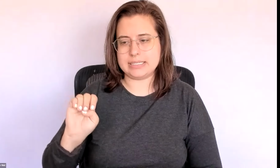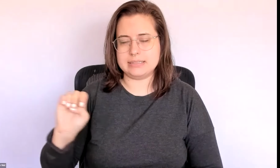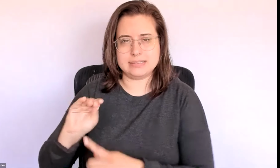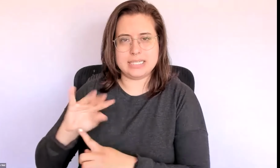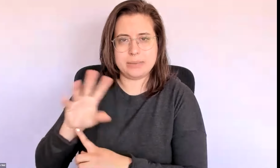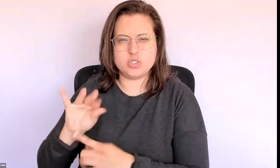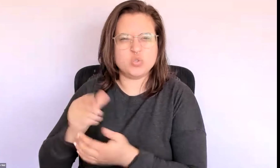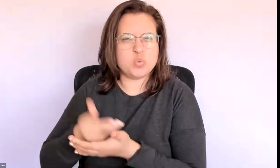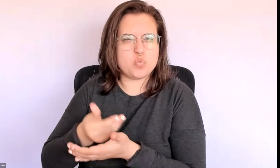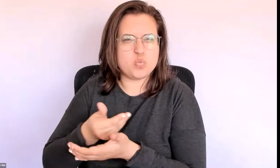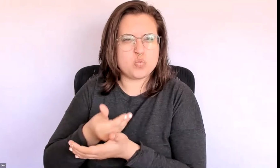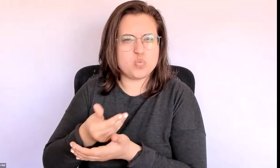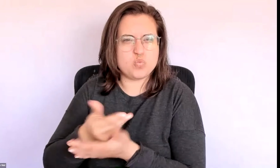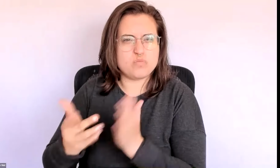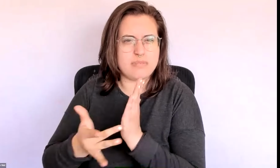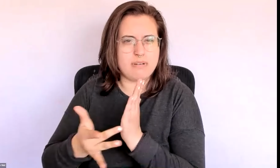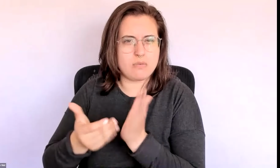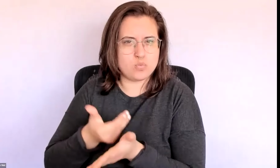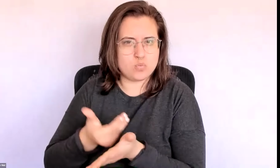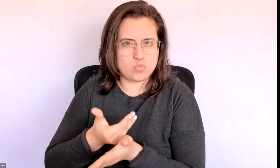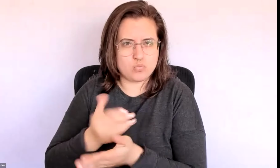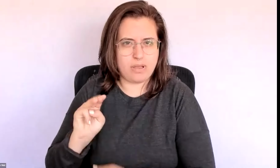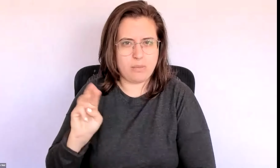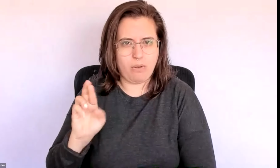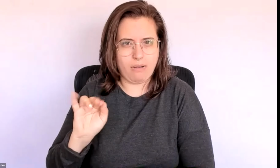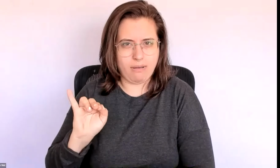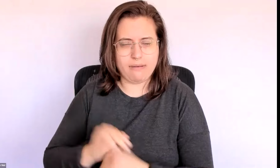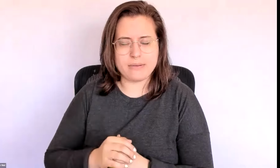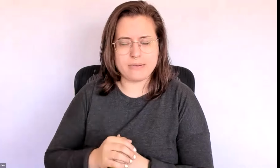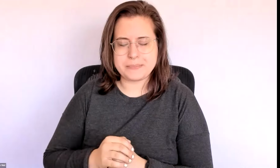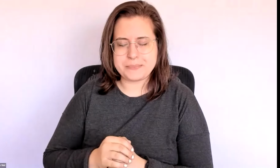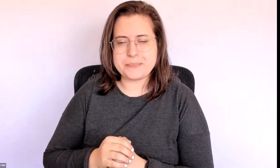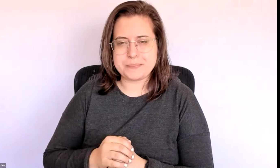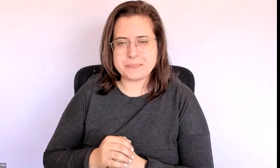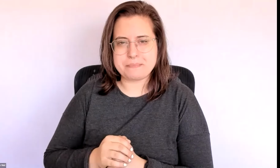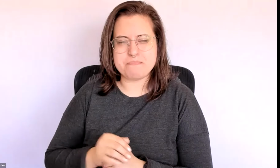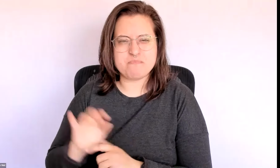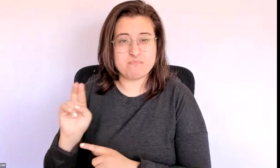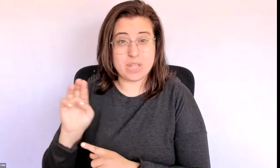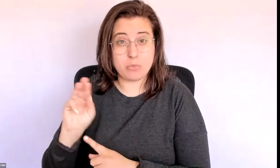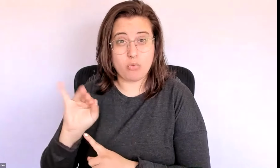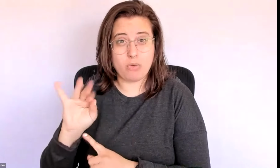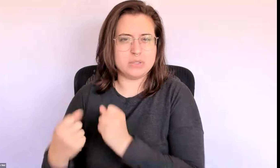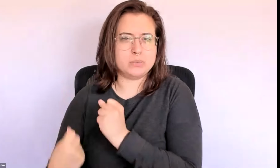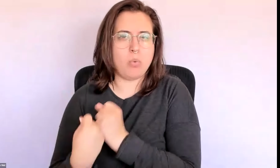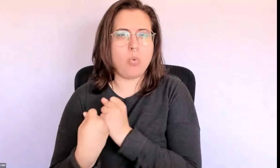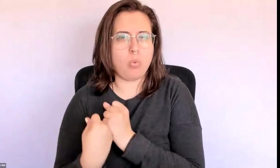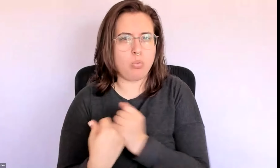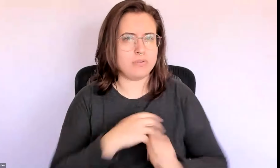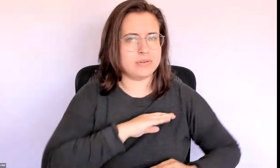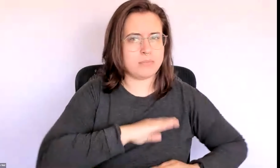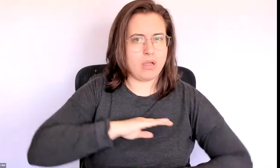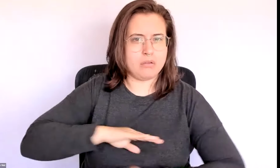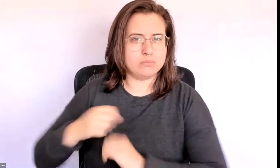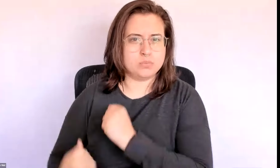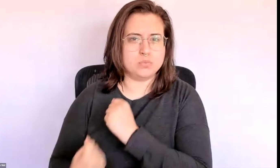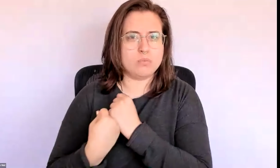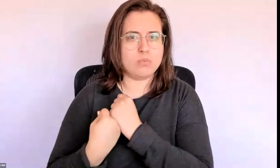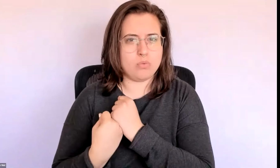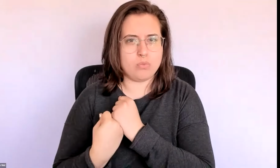modalities. It is used as an adjunct to screening mammography for women with